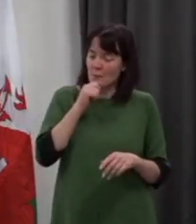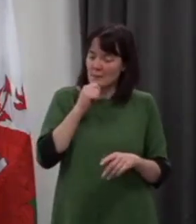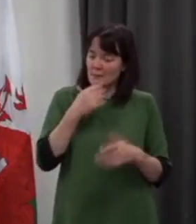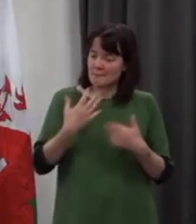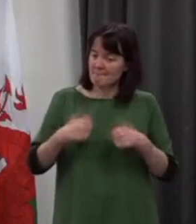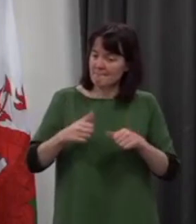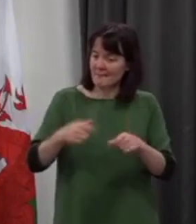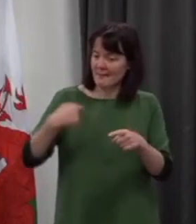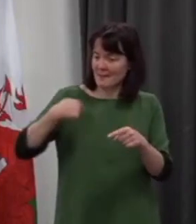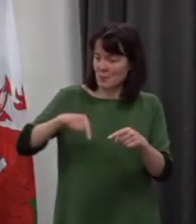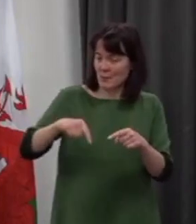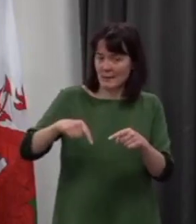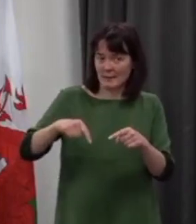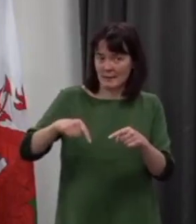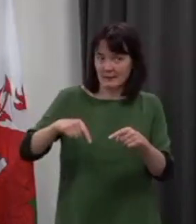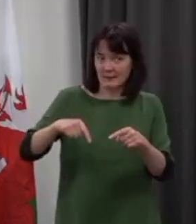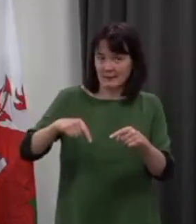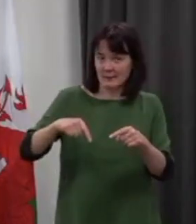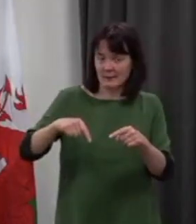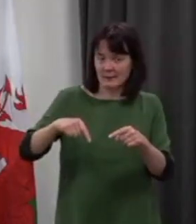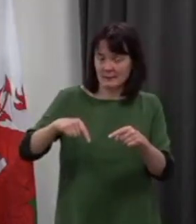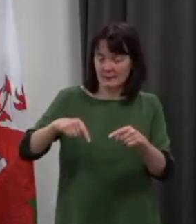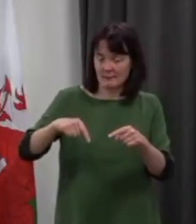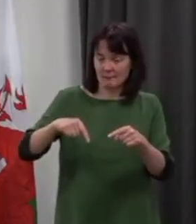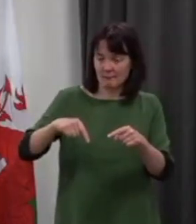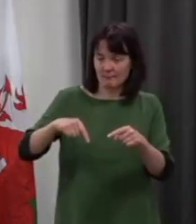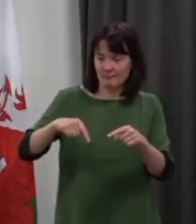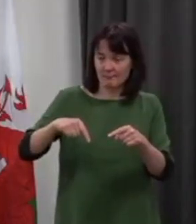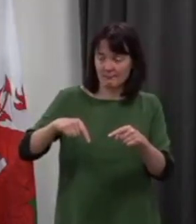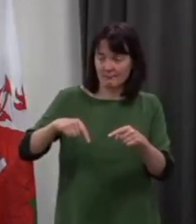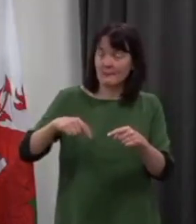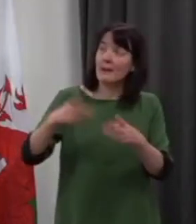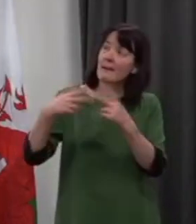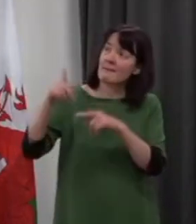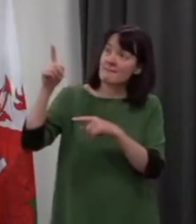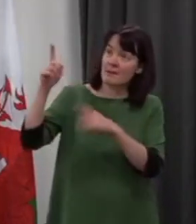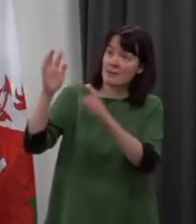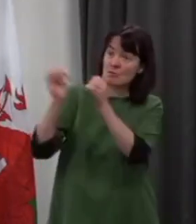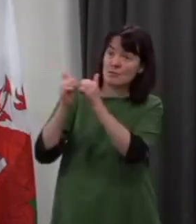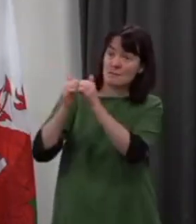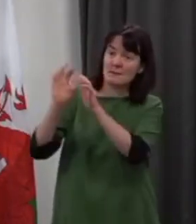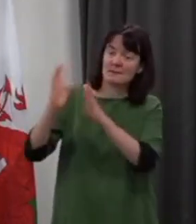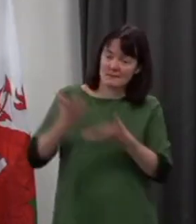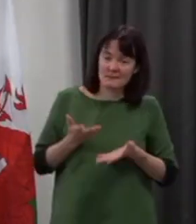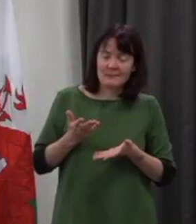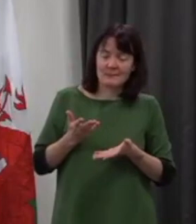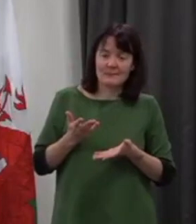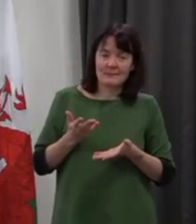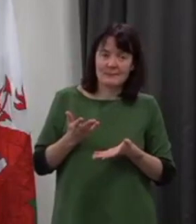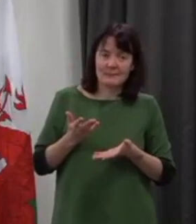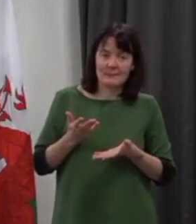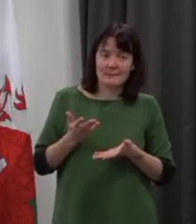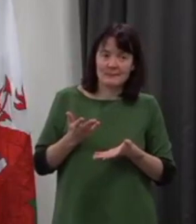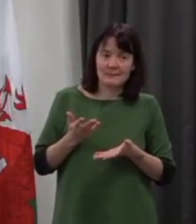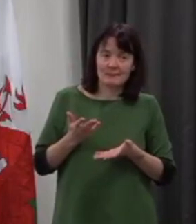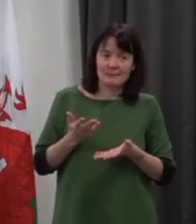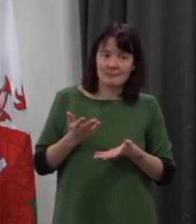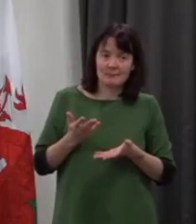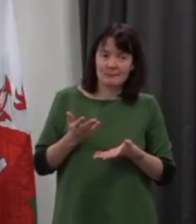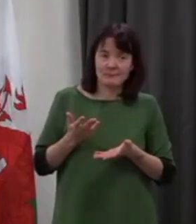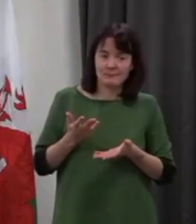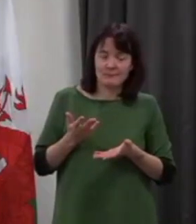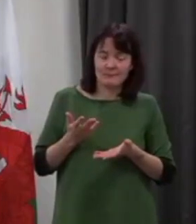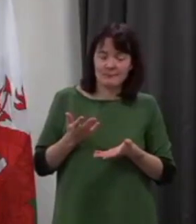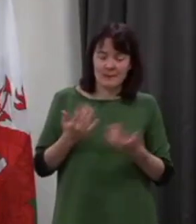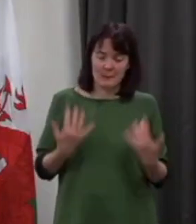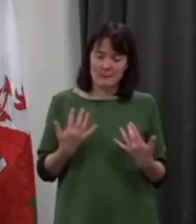more tests would have been happening had that agreement gone through. And given the emphasis being placed, the public health emphasis